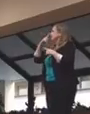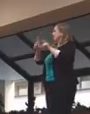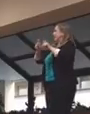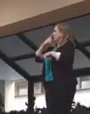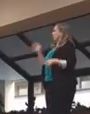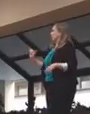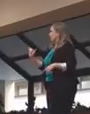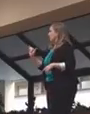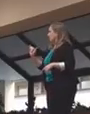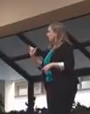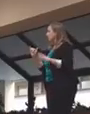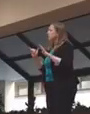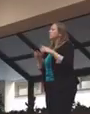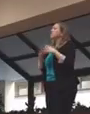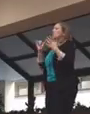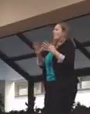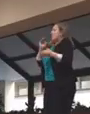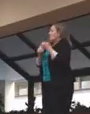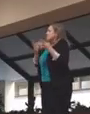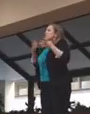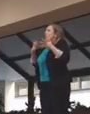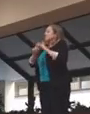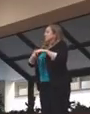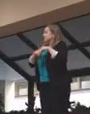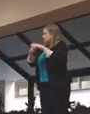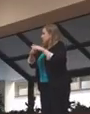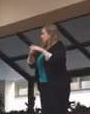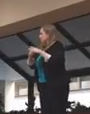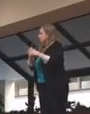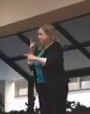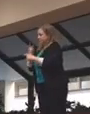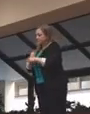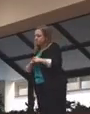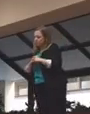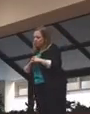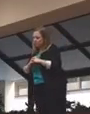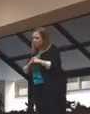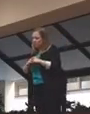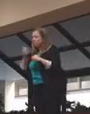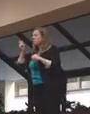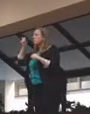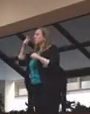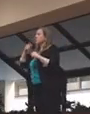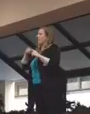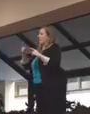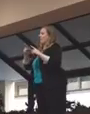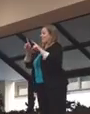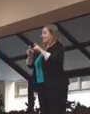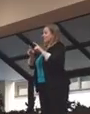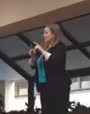gathering feedback and ideas from members about what the next set of testing should look like. So that process has already